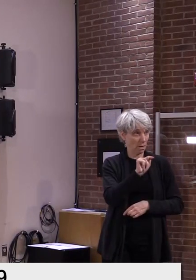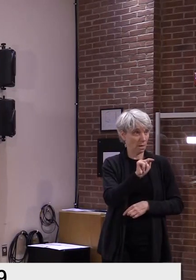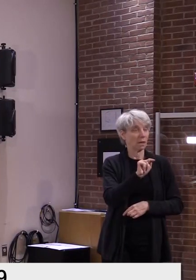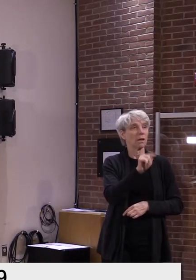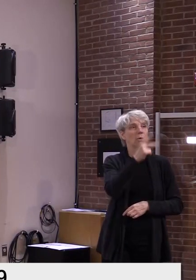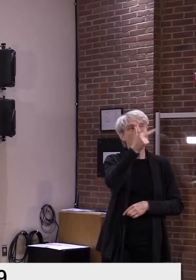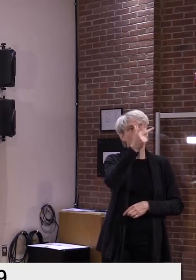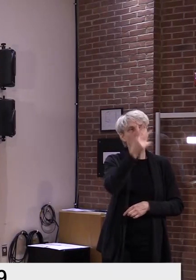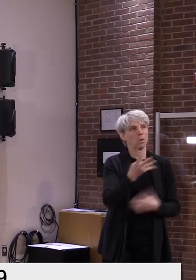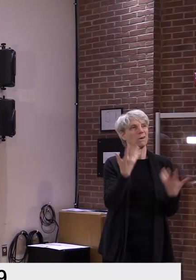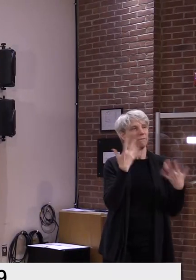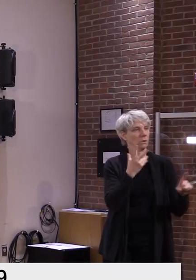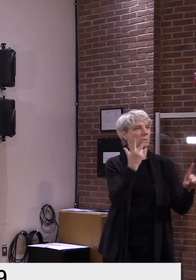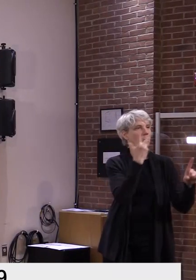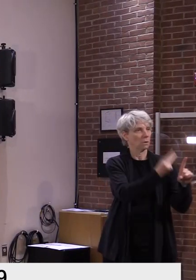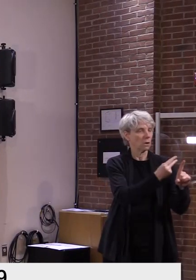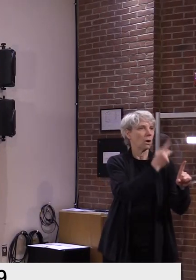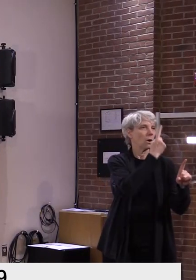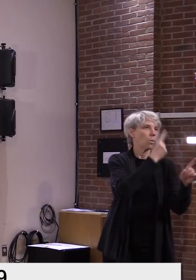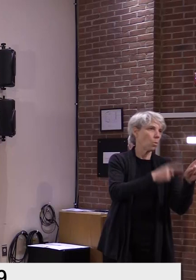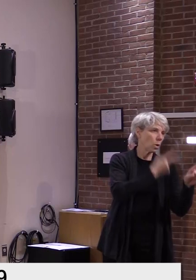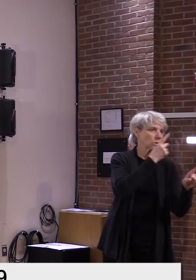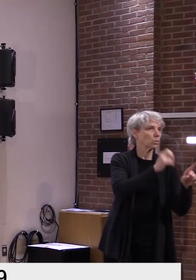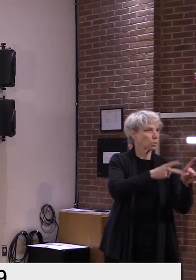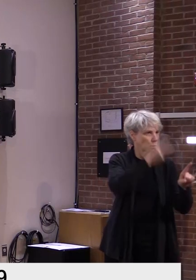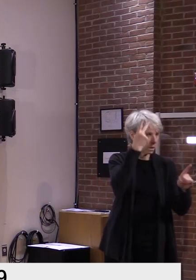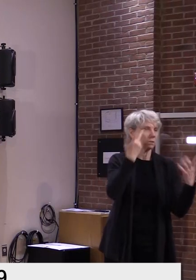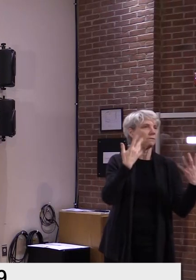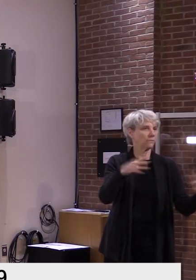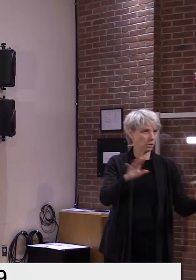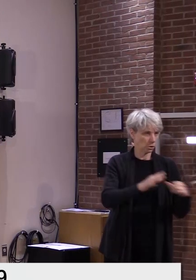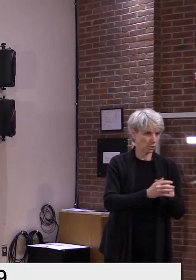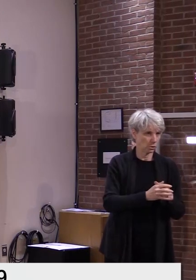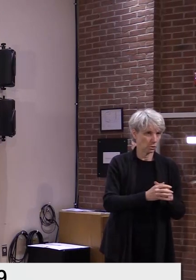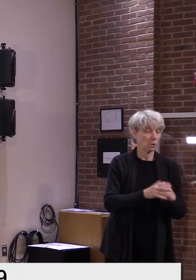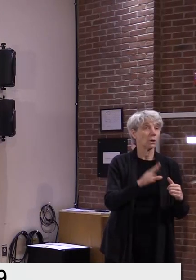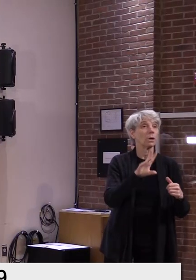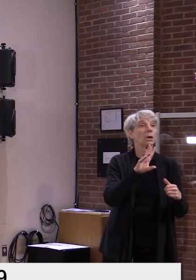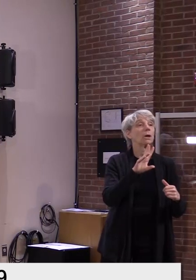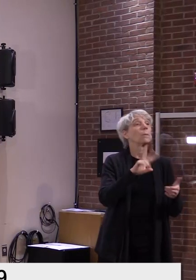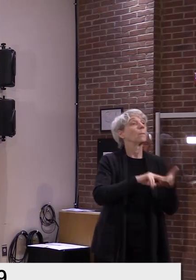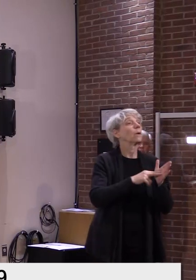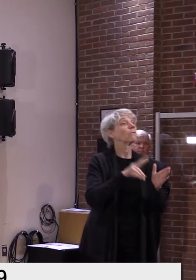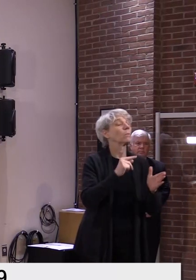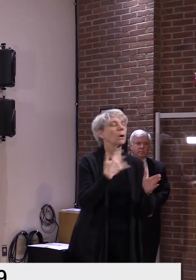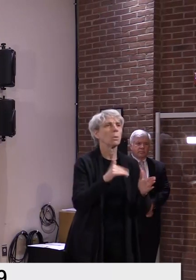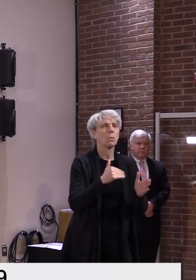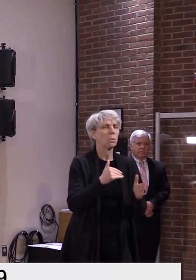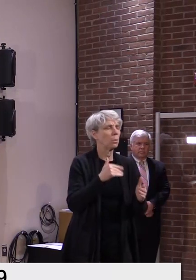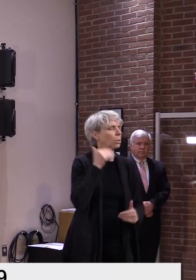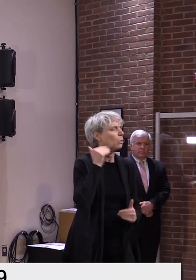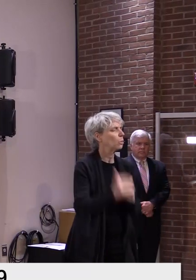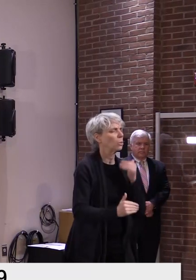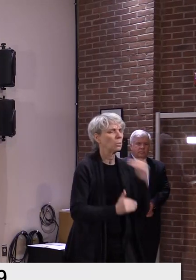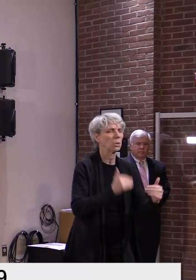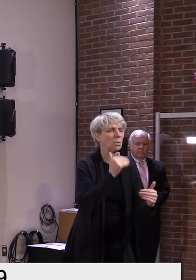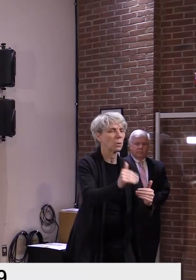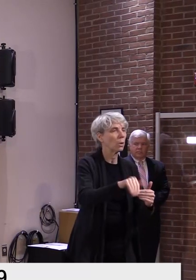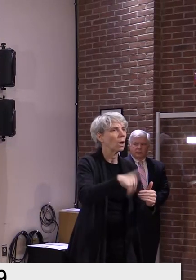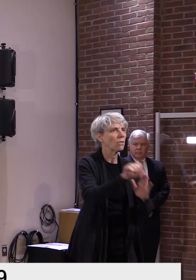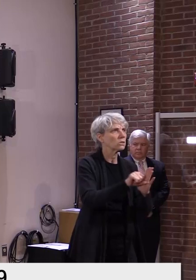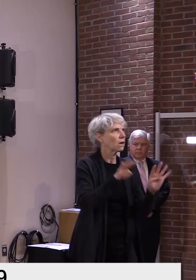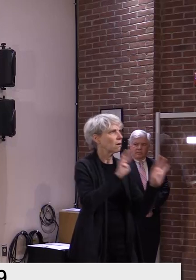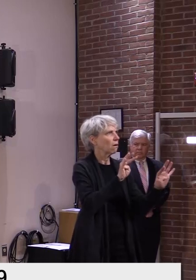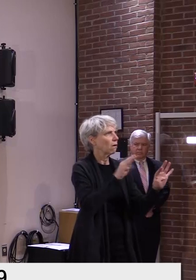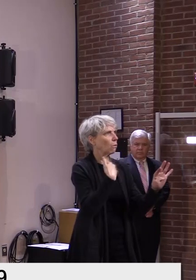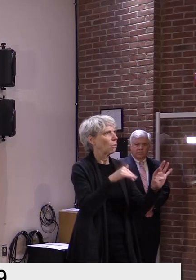vaccine. We continue to make truly amazing strides as a state, leading the country by our example. And